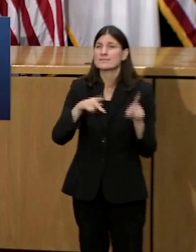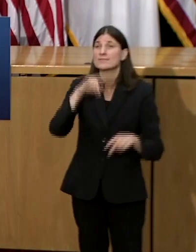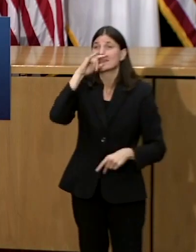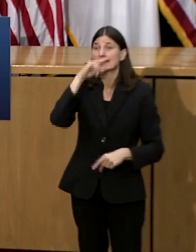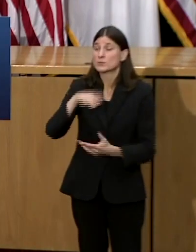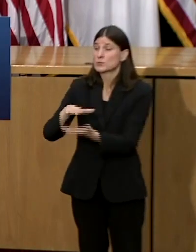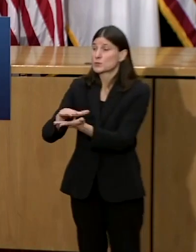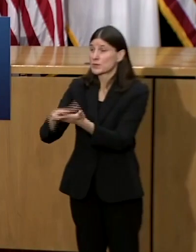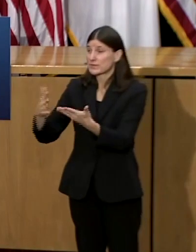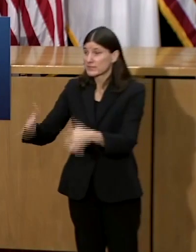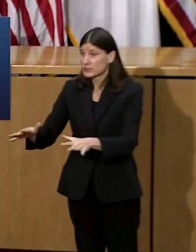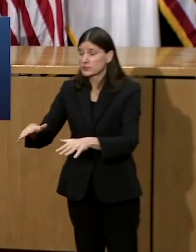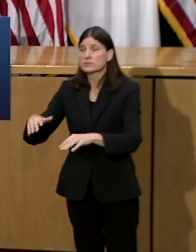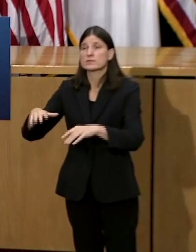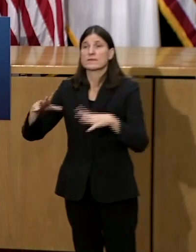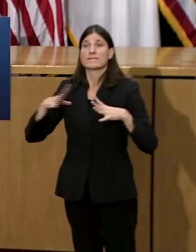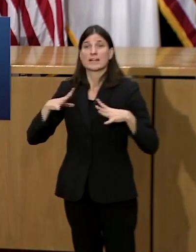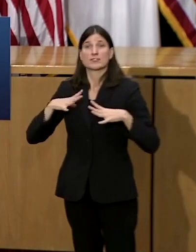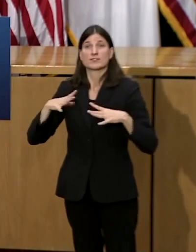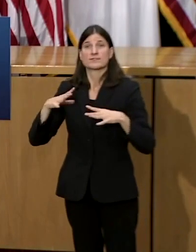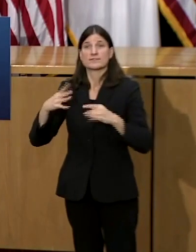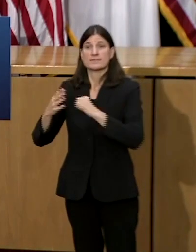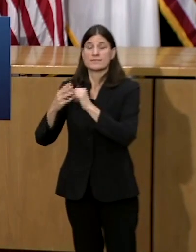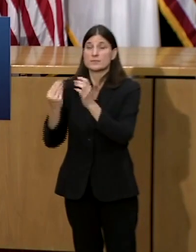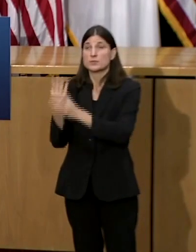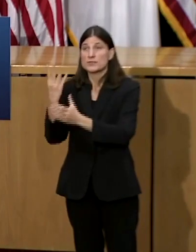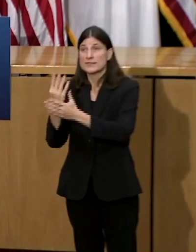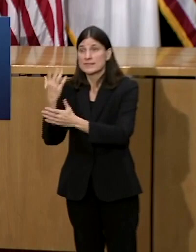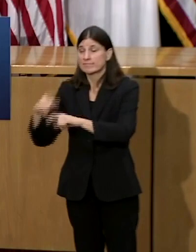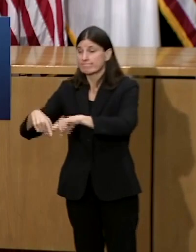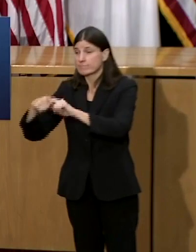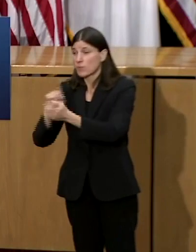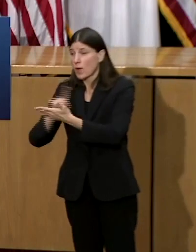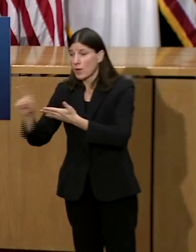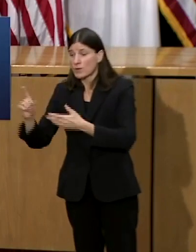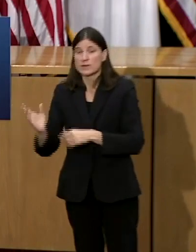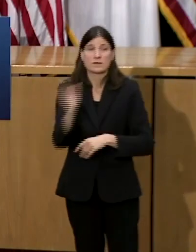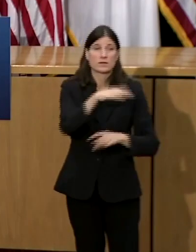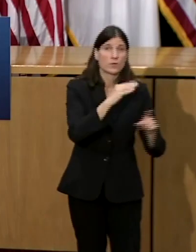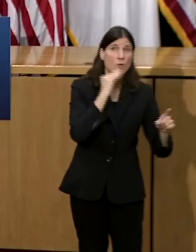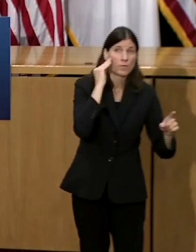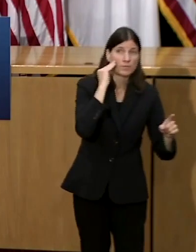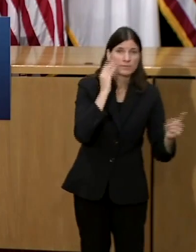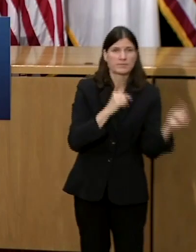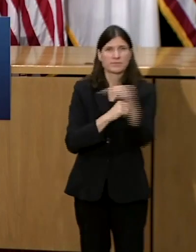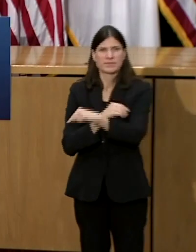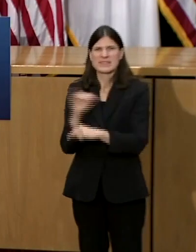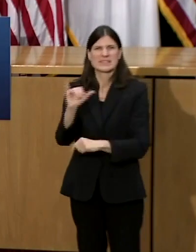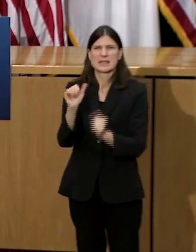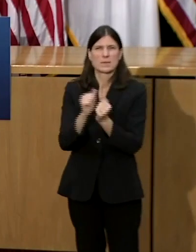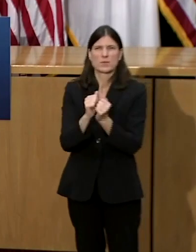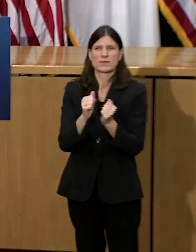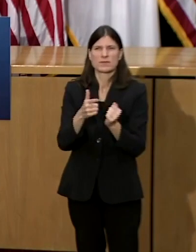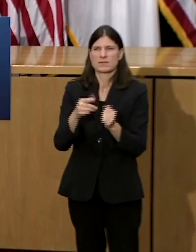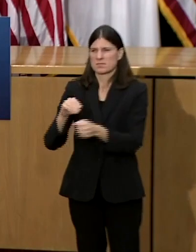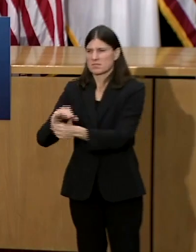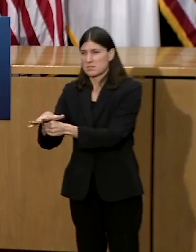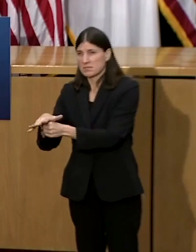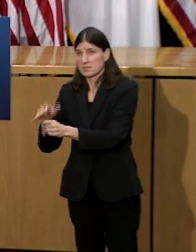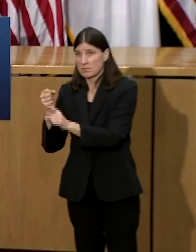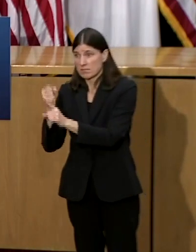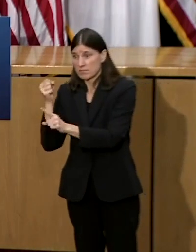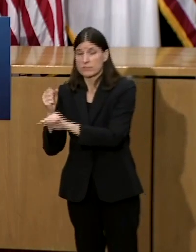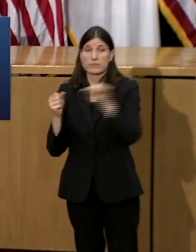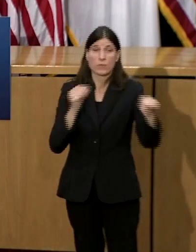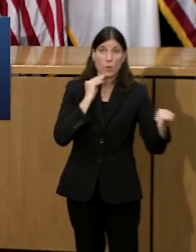I have who have had those schools that were in person or hybrid have been doing very well. Parents